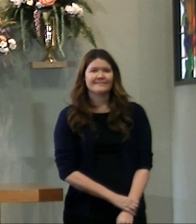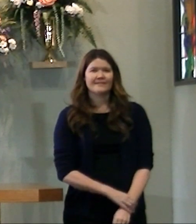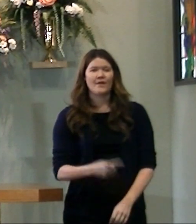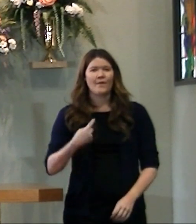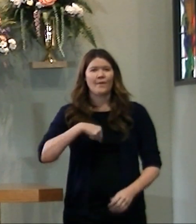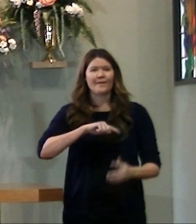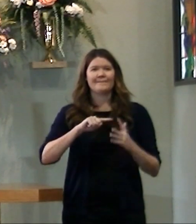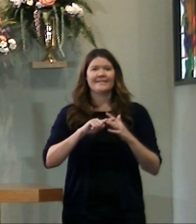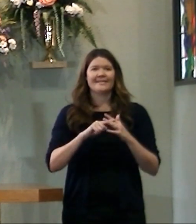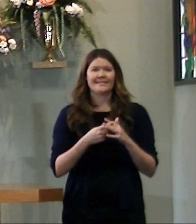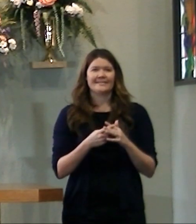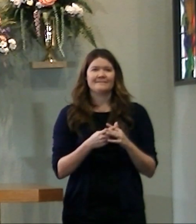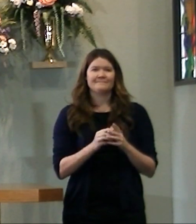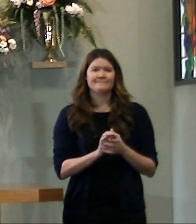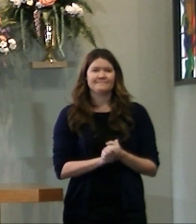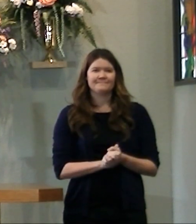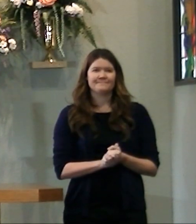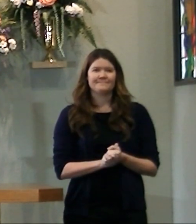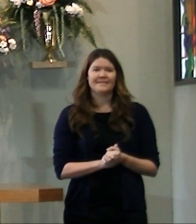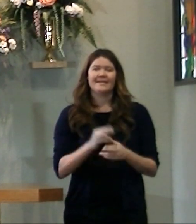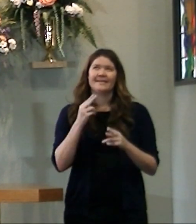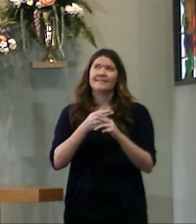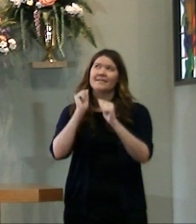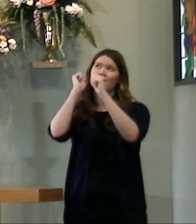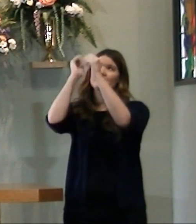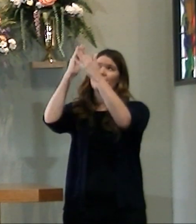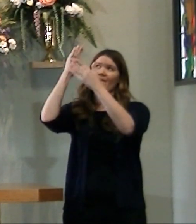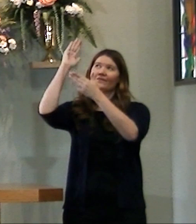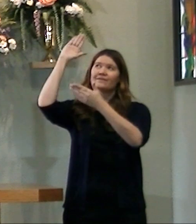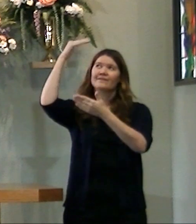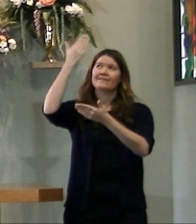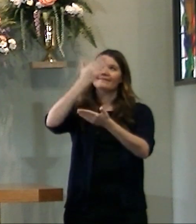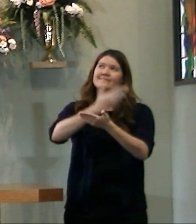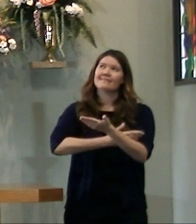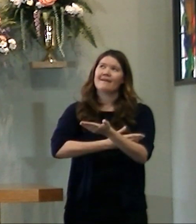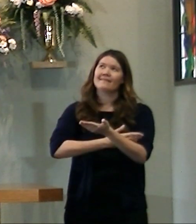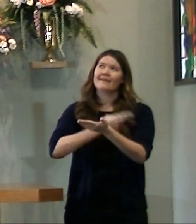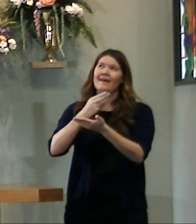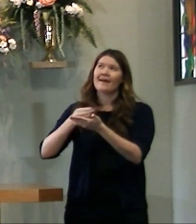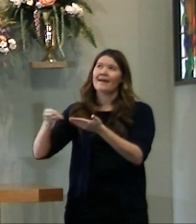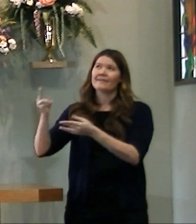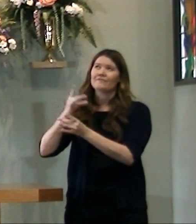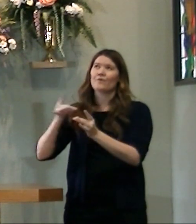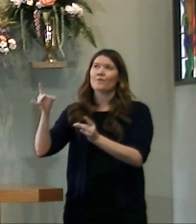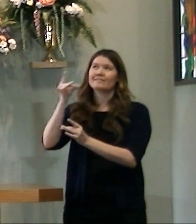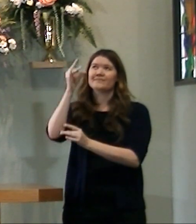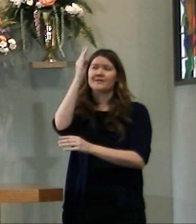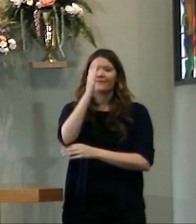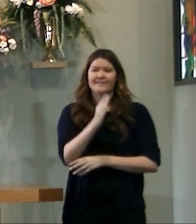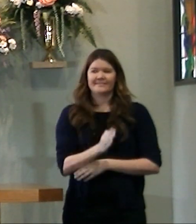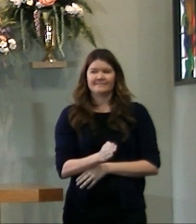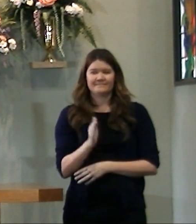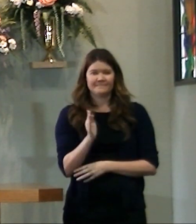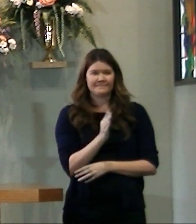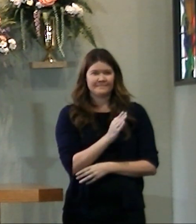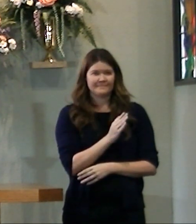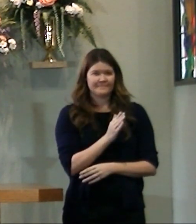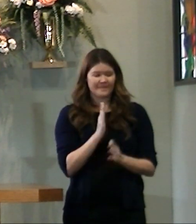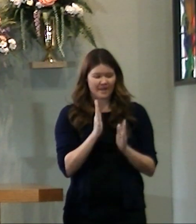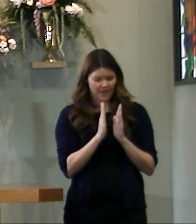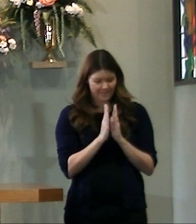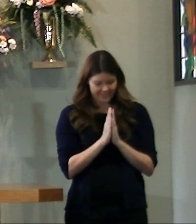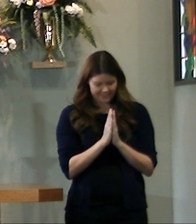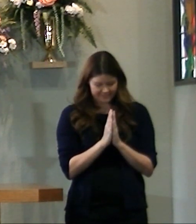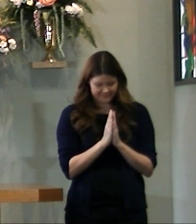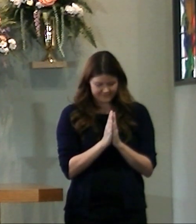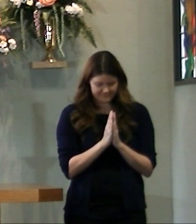Begin with the invocation. In the name of the Father, and of the Son, and of the Holy Spirit,